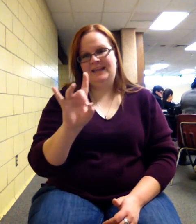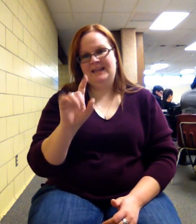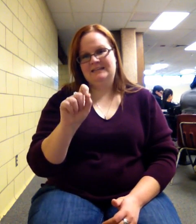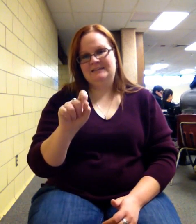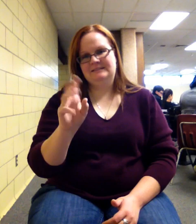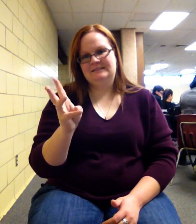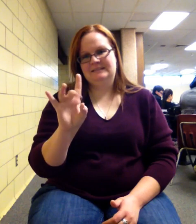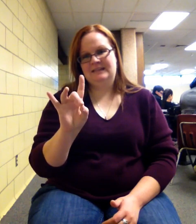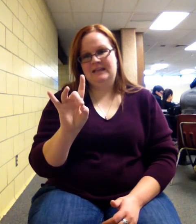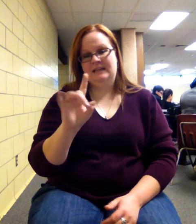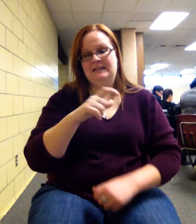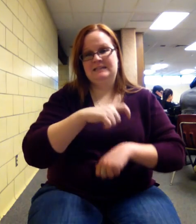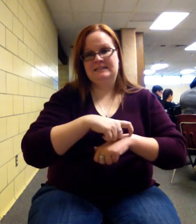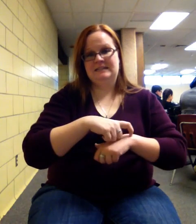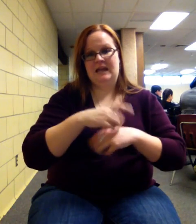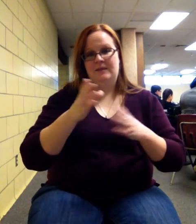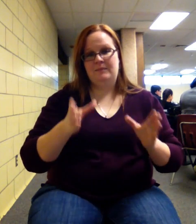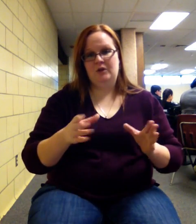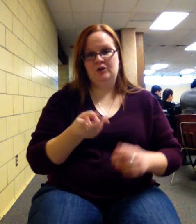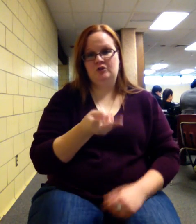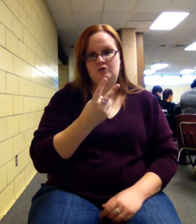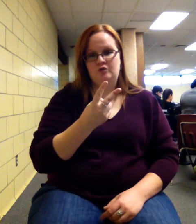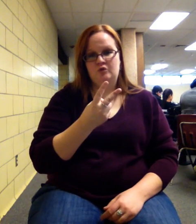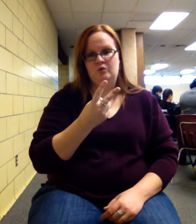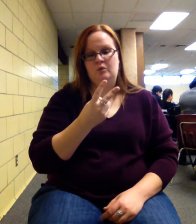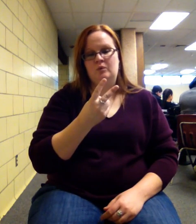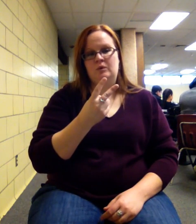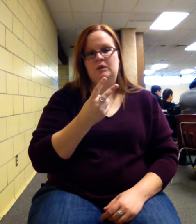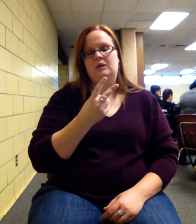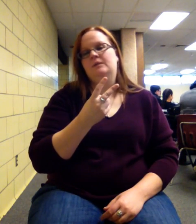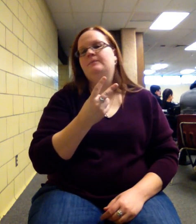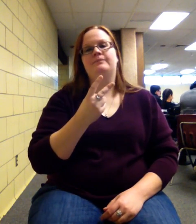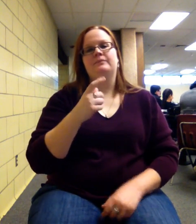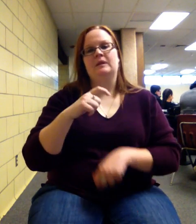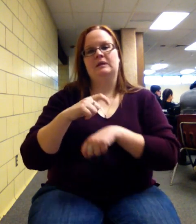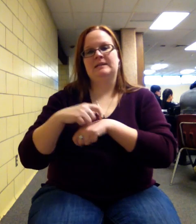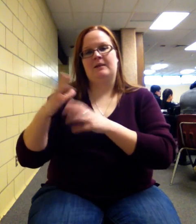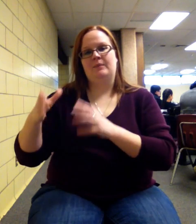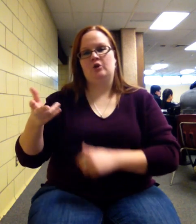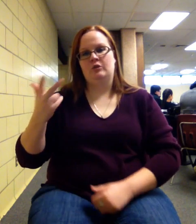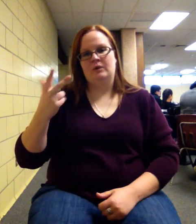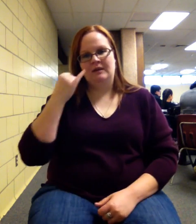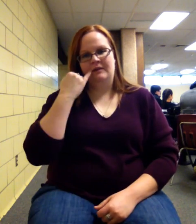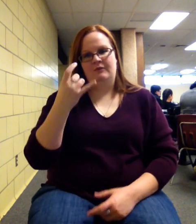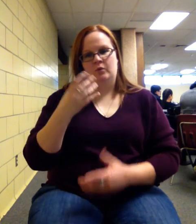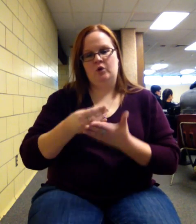Invested at time period 2 grows to $200. At time period 3, if you earn 6% for that one period that you have it